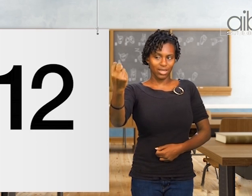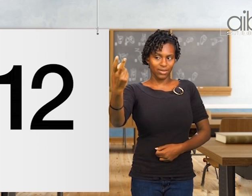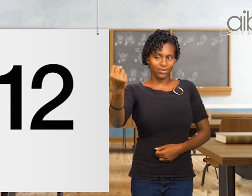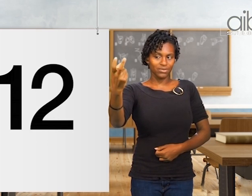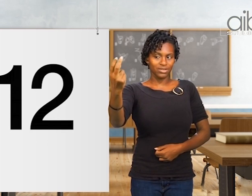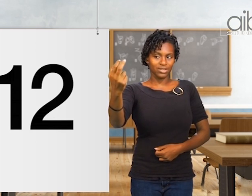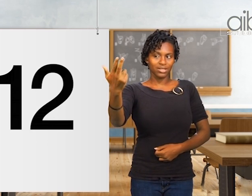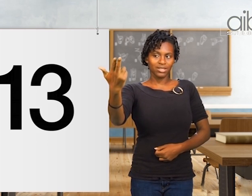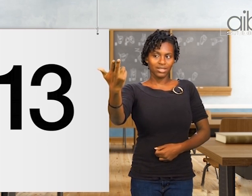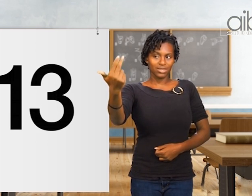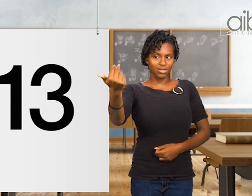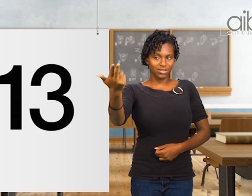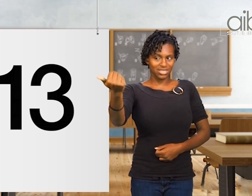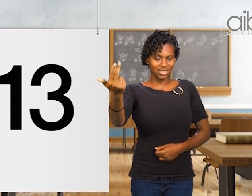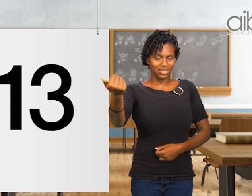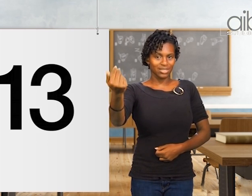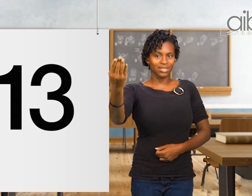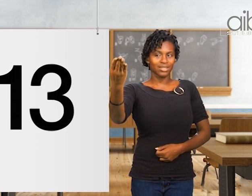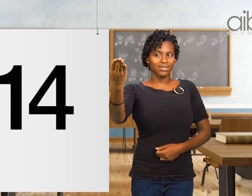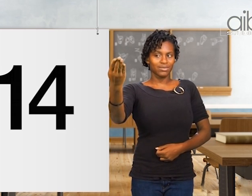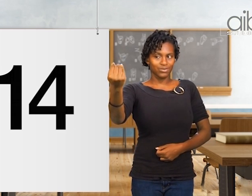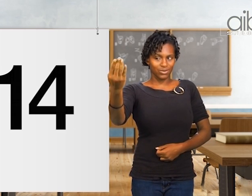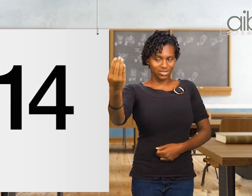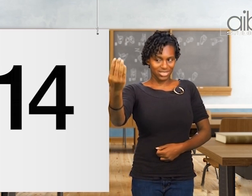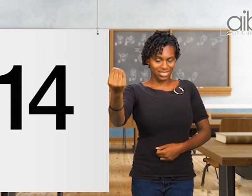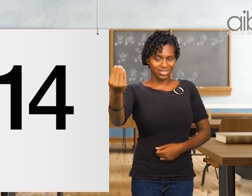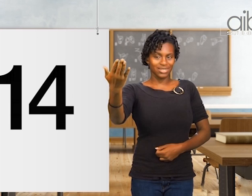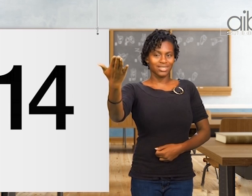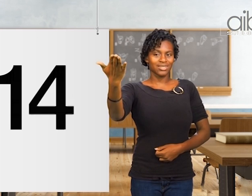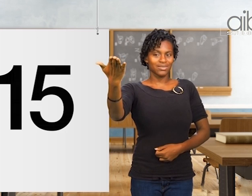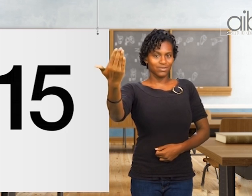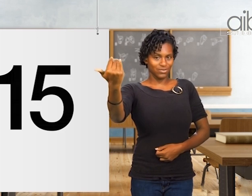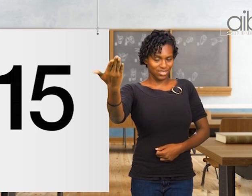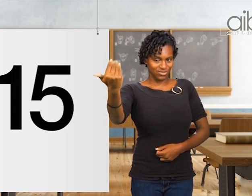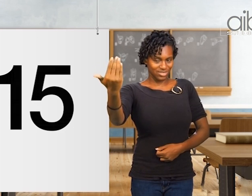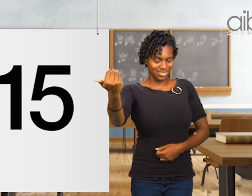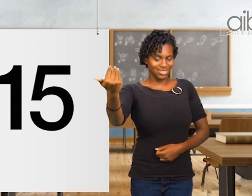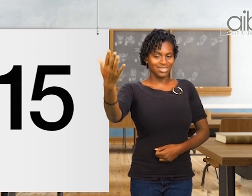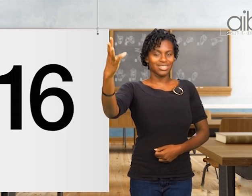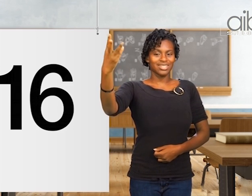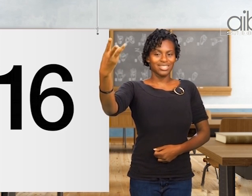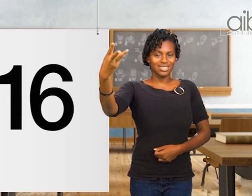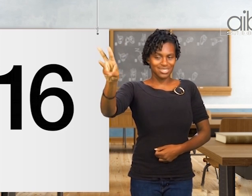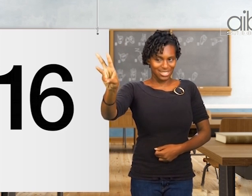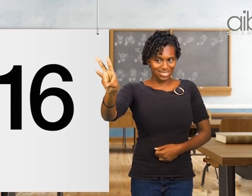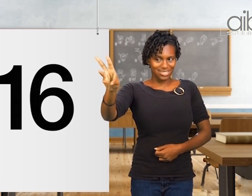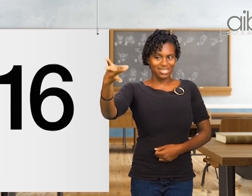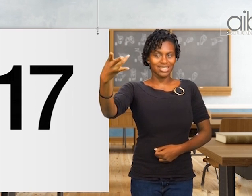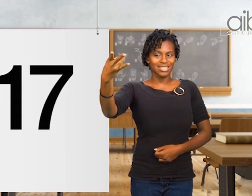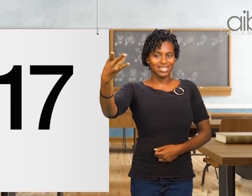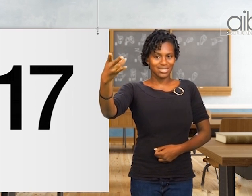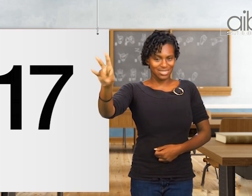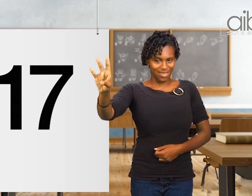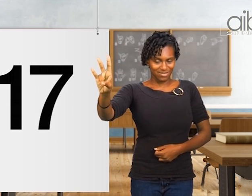12, 13, 14, 15, 16,